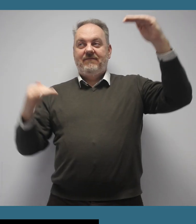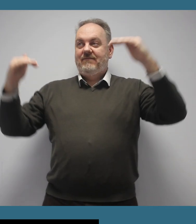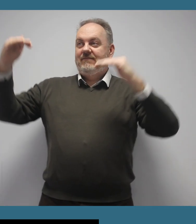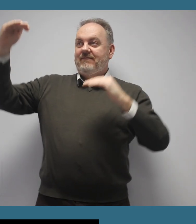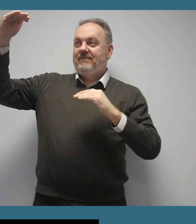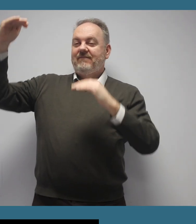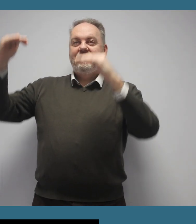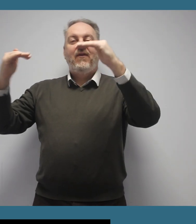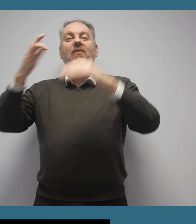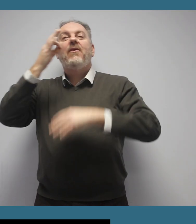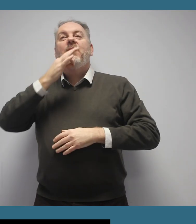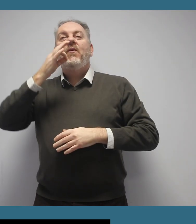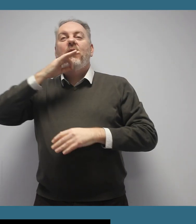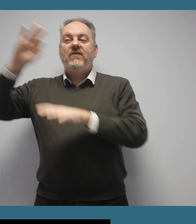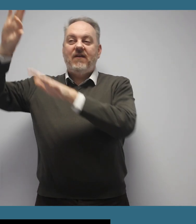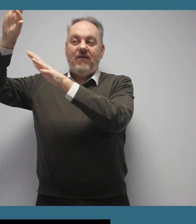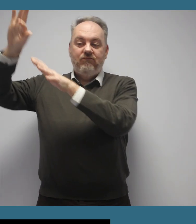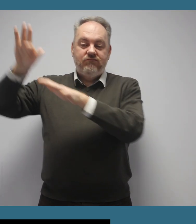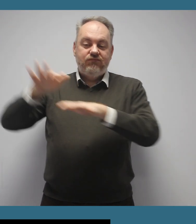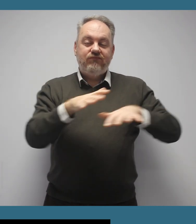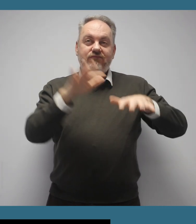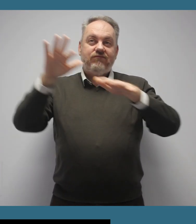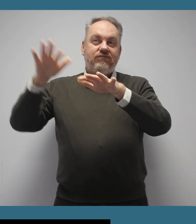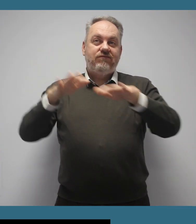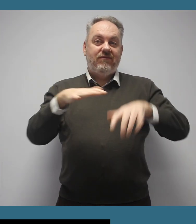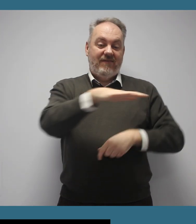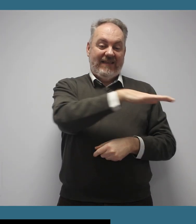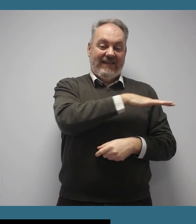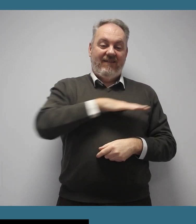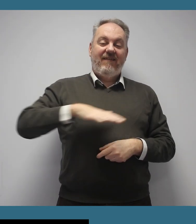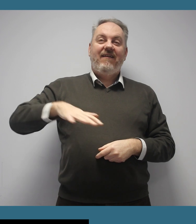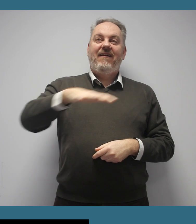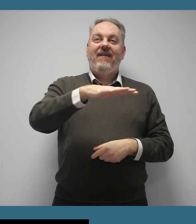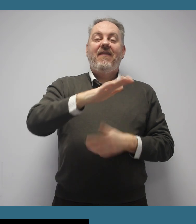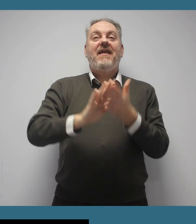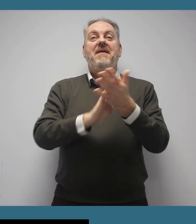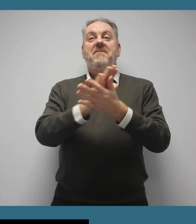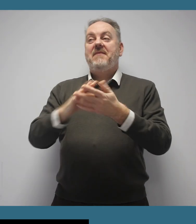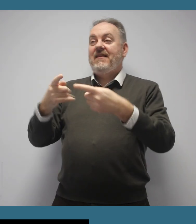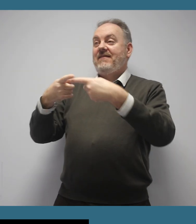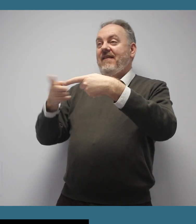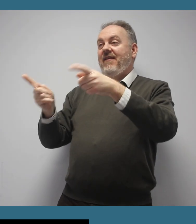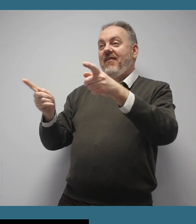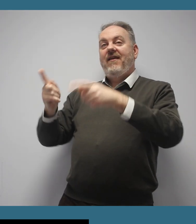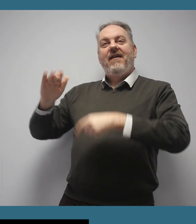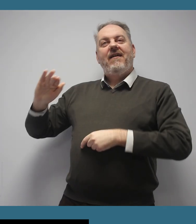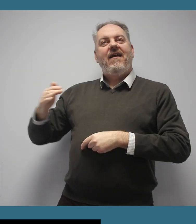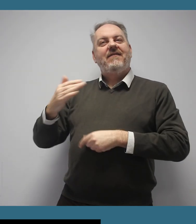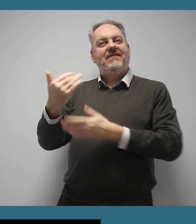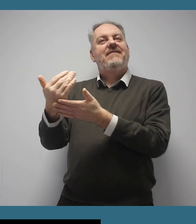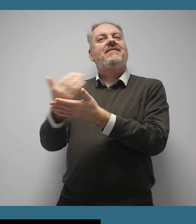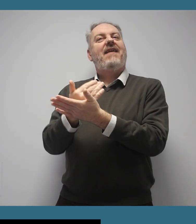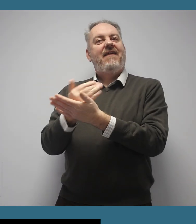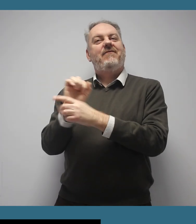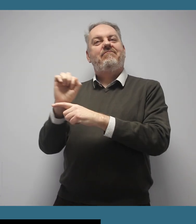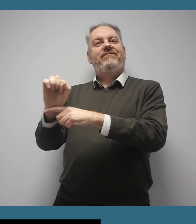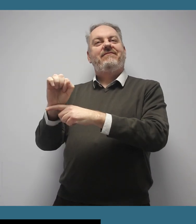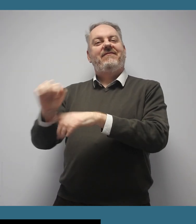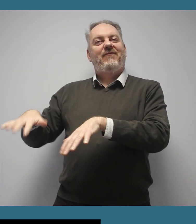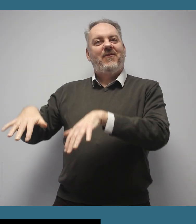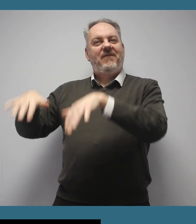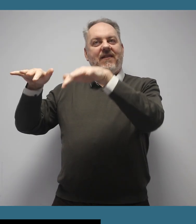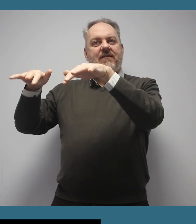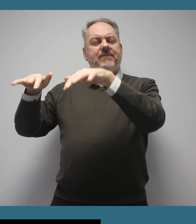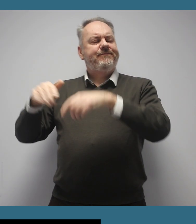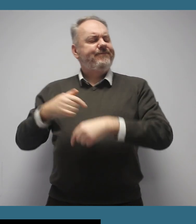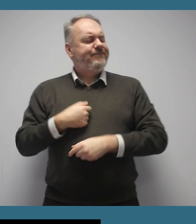comes into this area, so that no other parts of the garden are flooding. So do you think that this